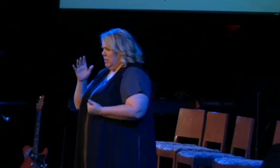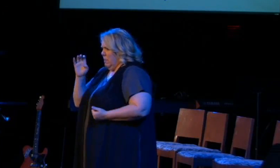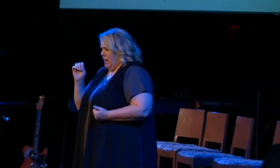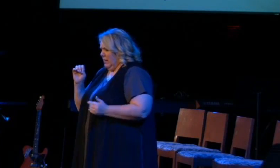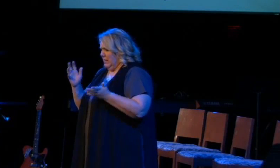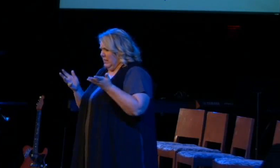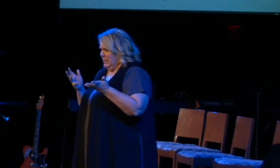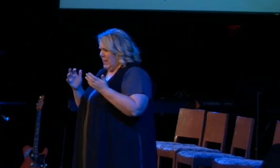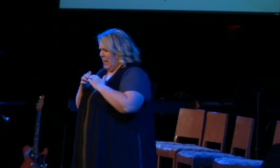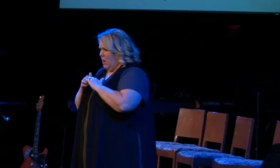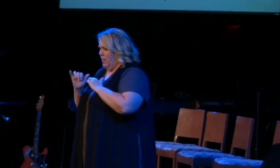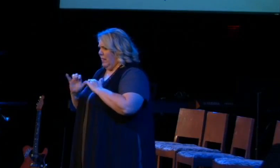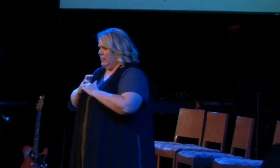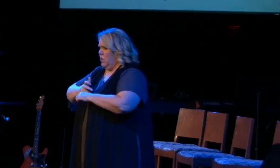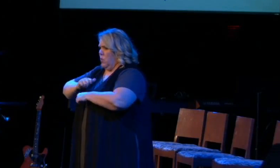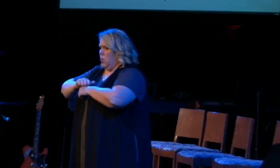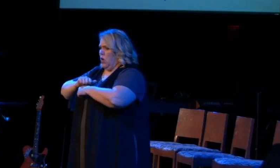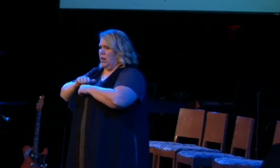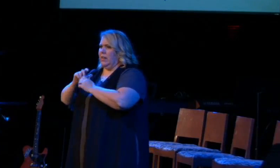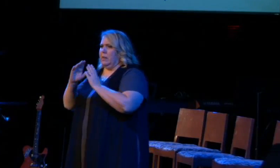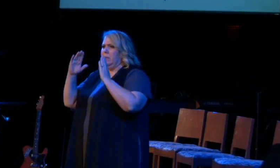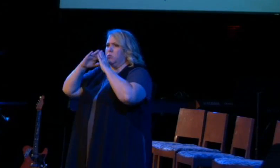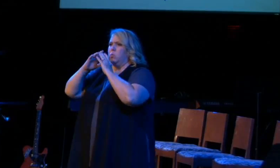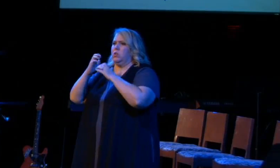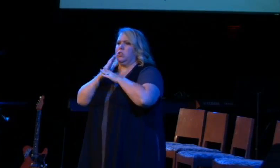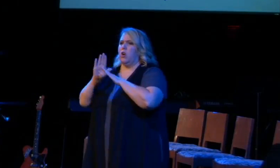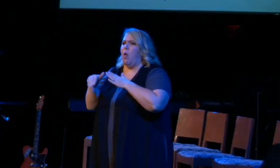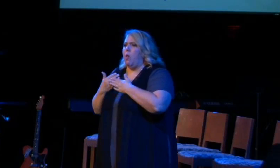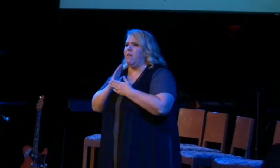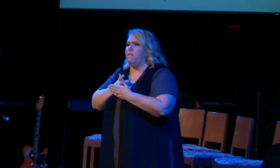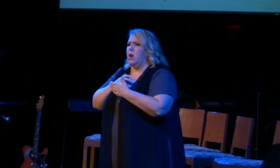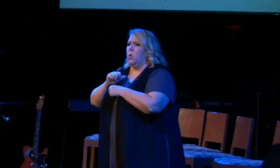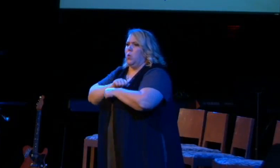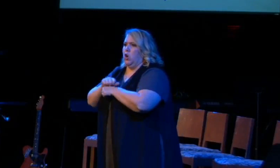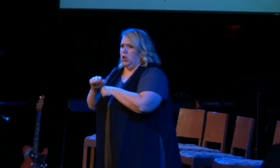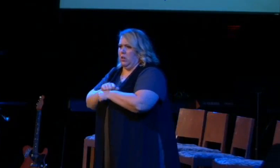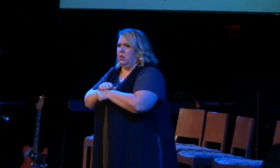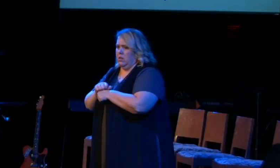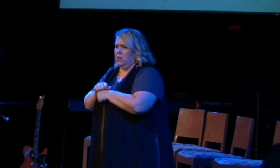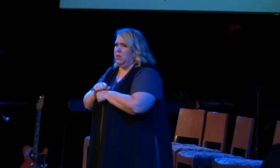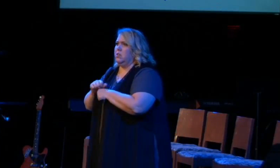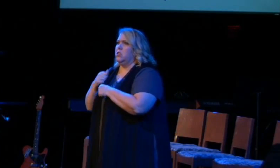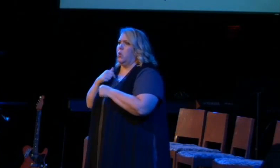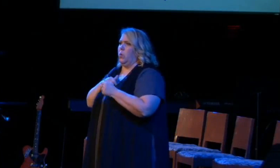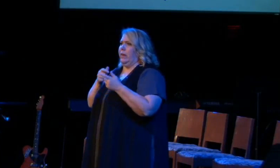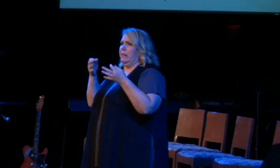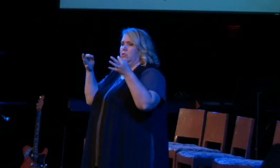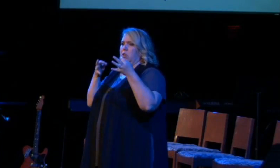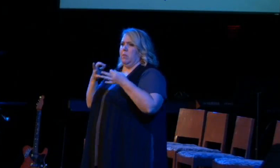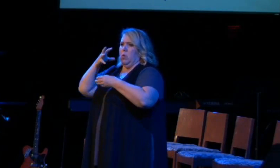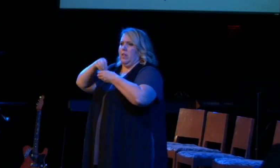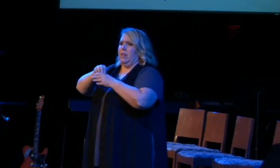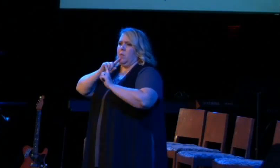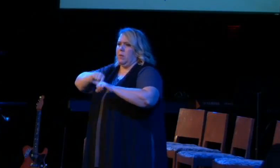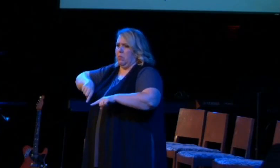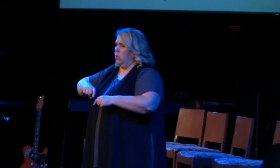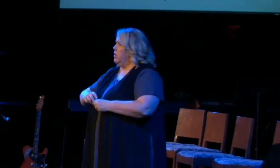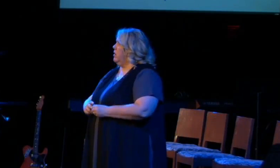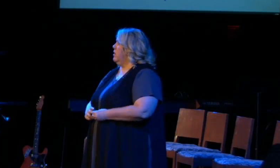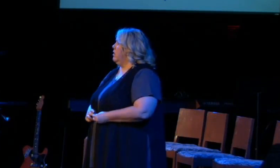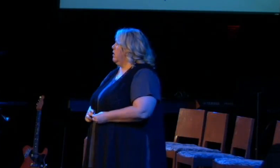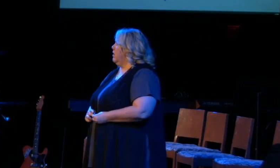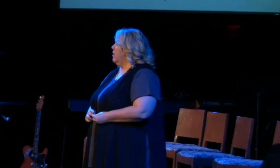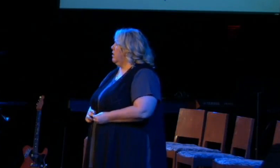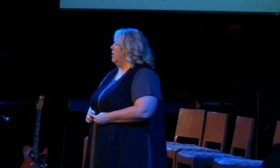That is our work, and the bishops wanted to share all of our work with the general church, so We describe it in our report, and the petitions to implement